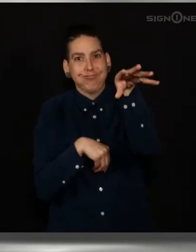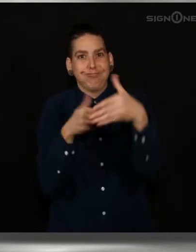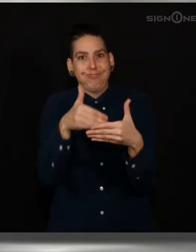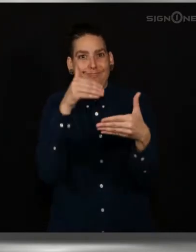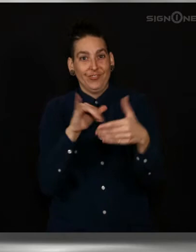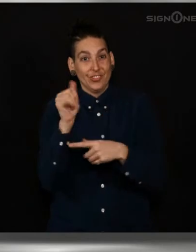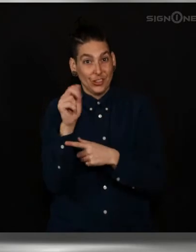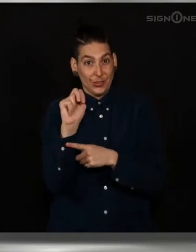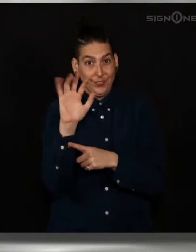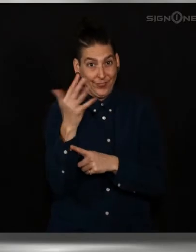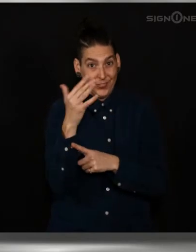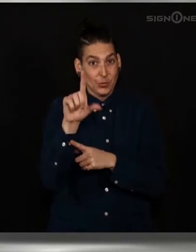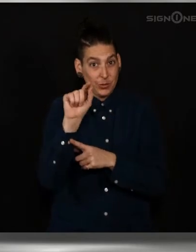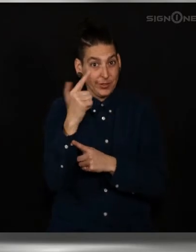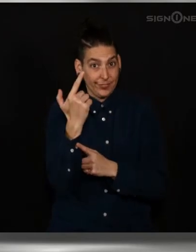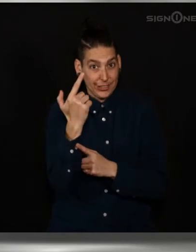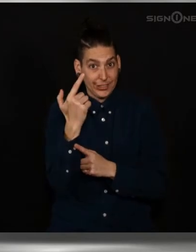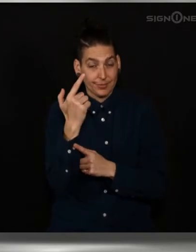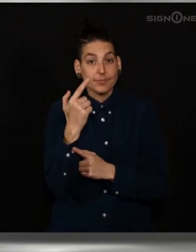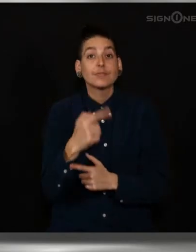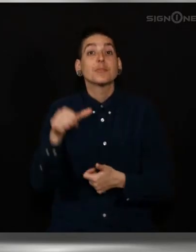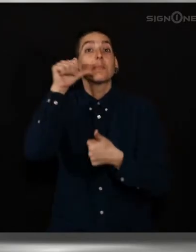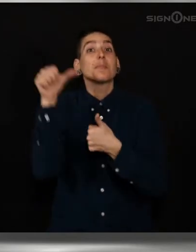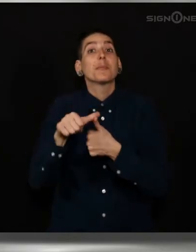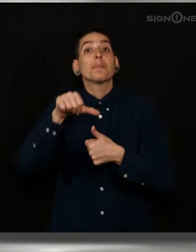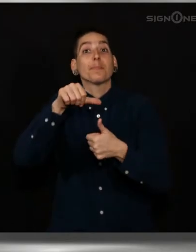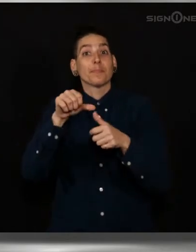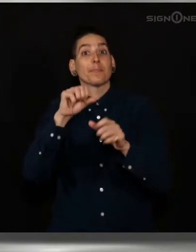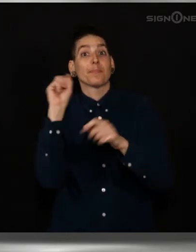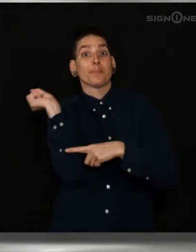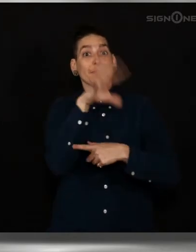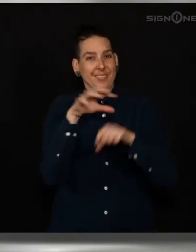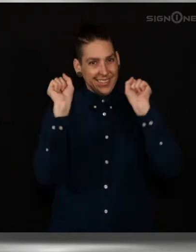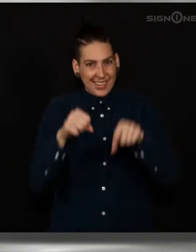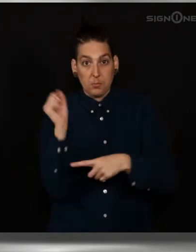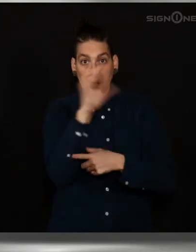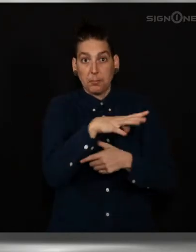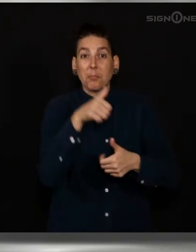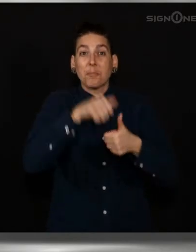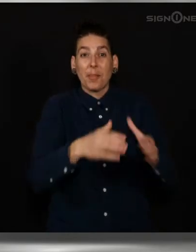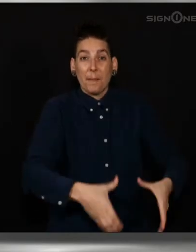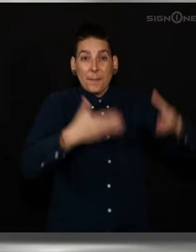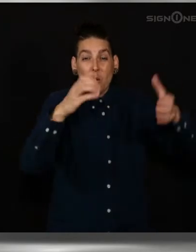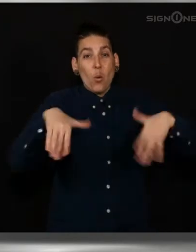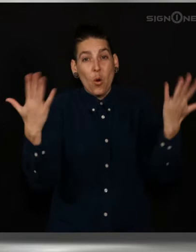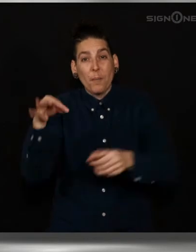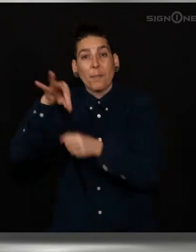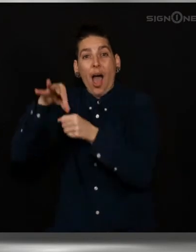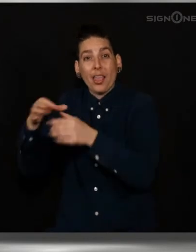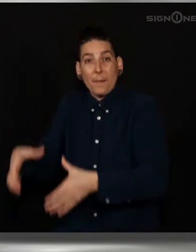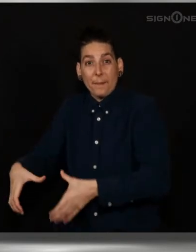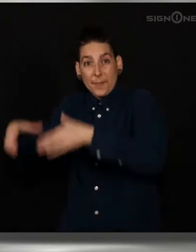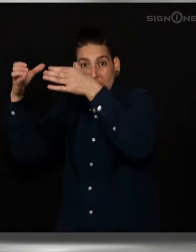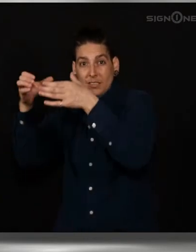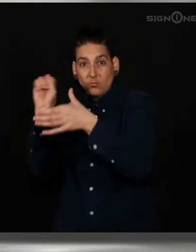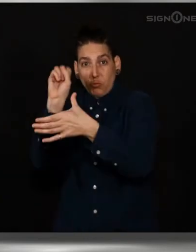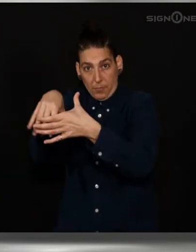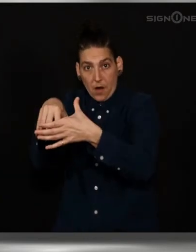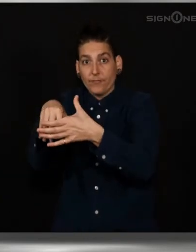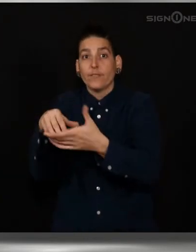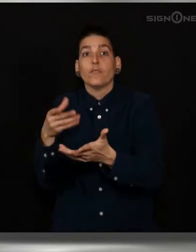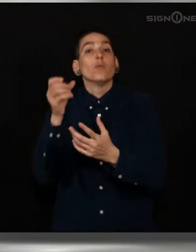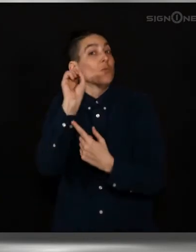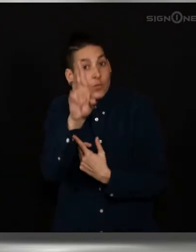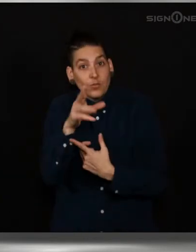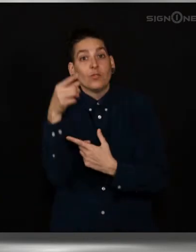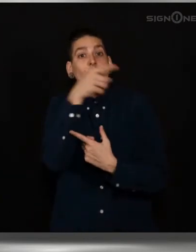2021. Absentee ballots can be returned by mail, placing your ballot in a ballot drop box, or by turning your ballot into your county's Board of